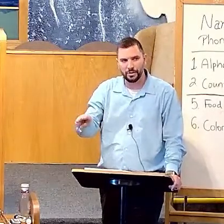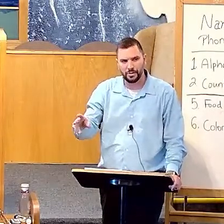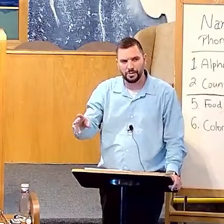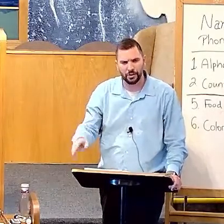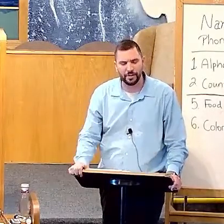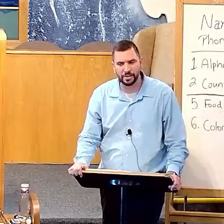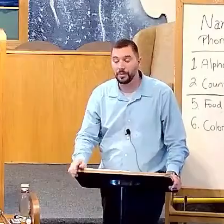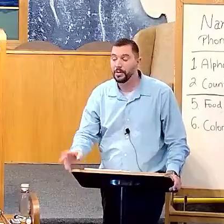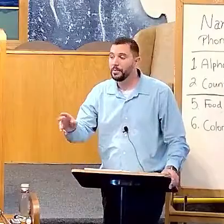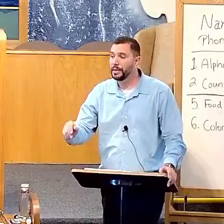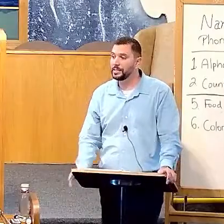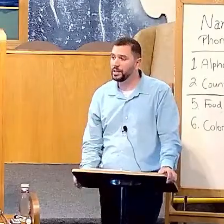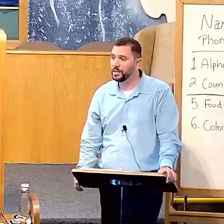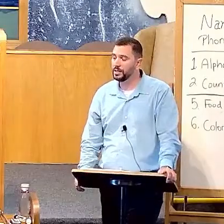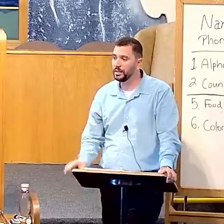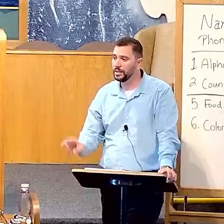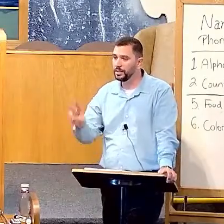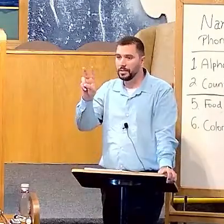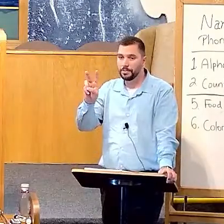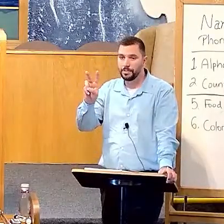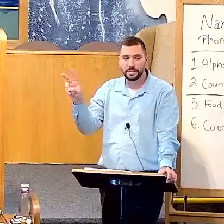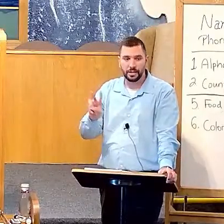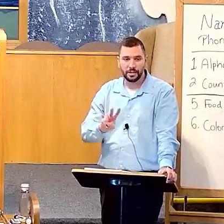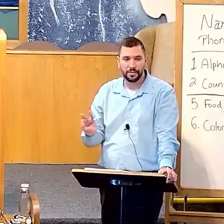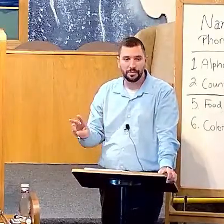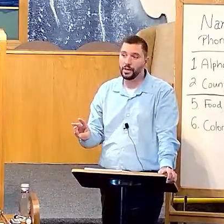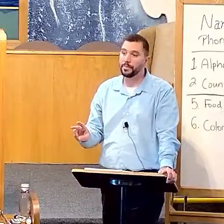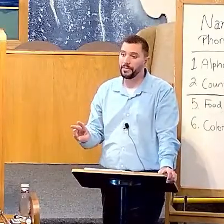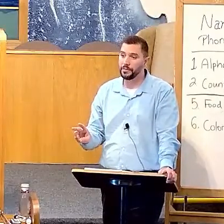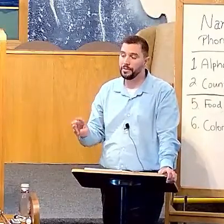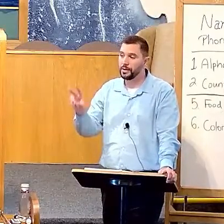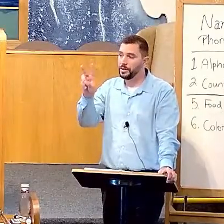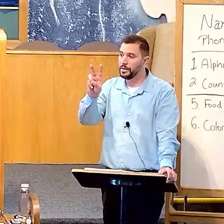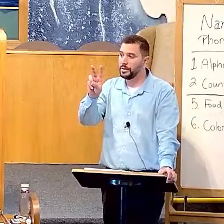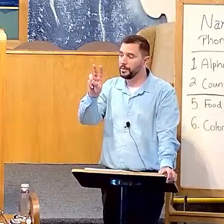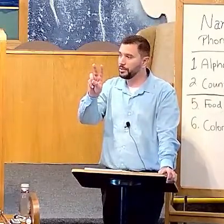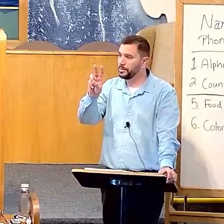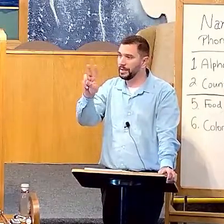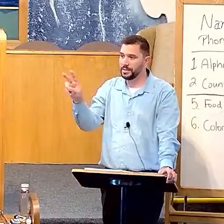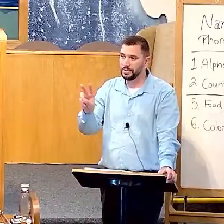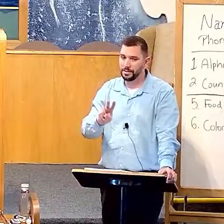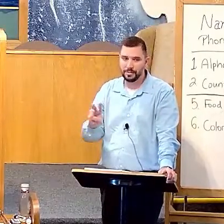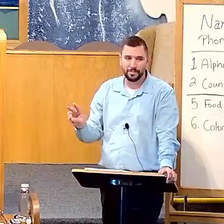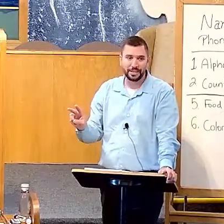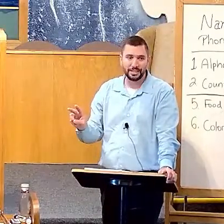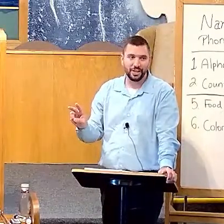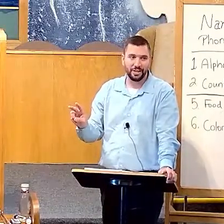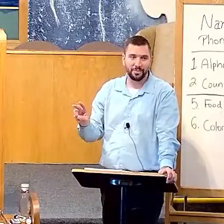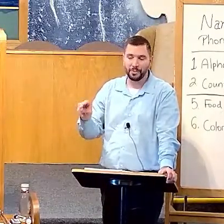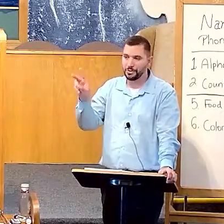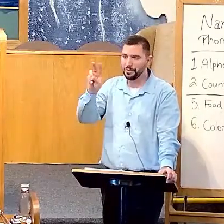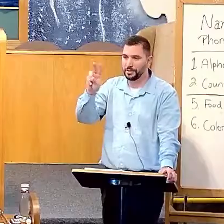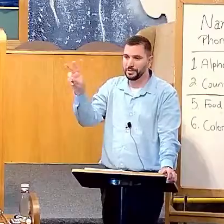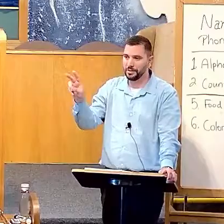look very similar. Pizza. We talk about food. You just make a Z, but with 2 fingers. That's